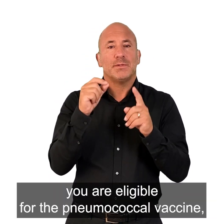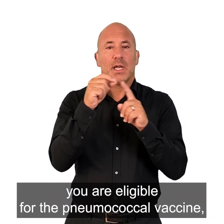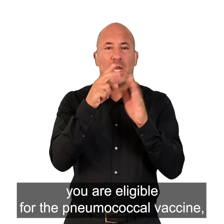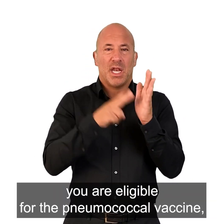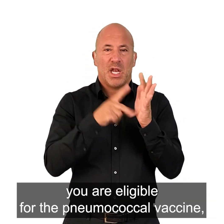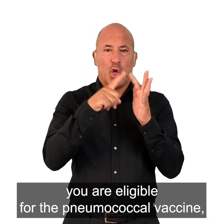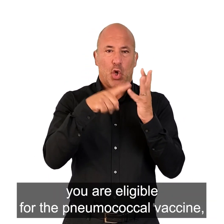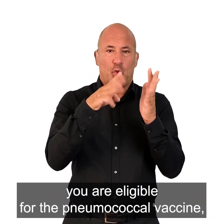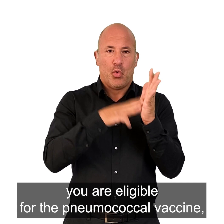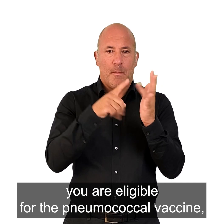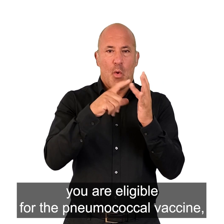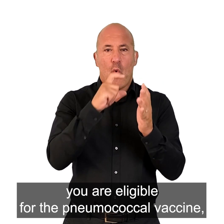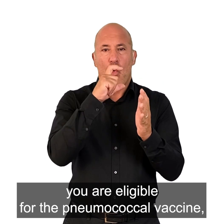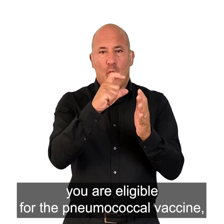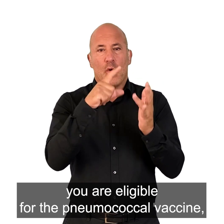the pneumococcal vaccine,